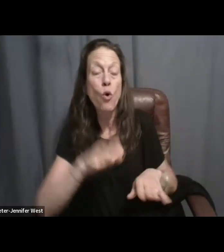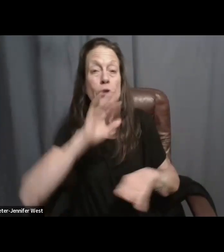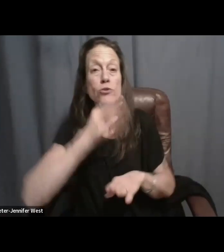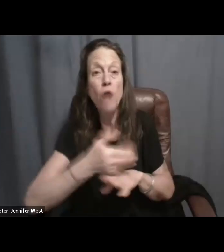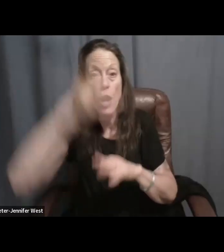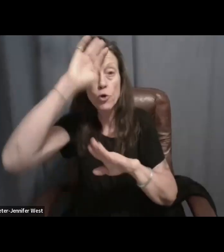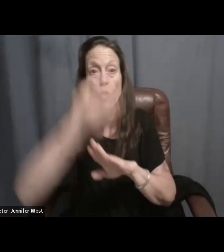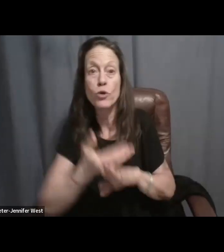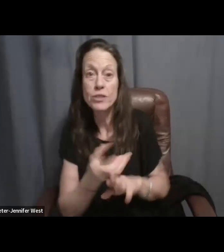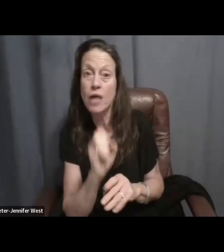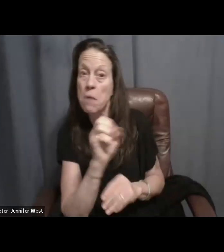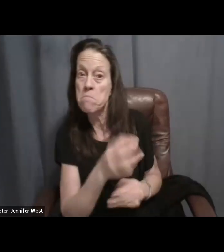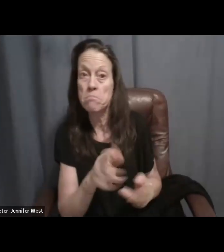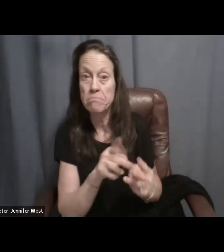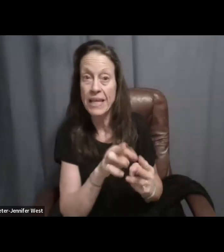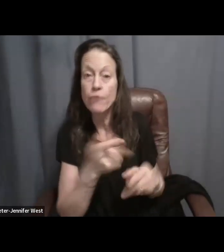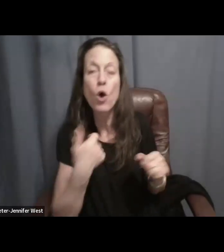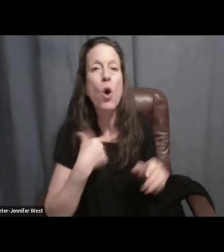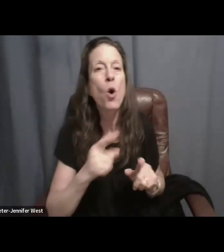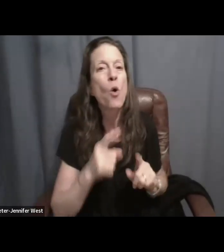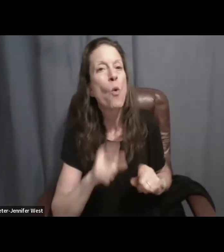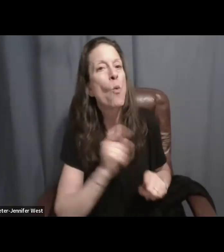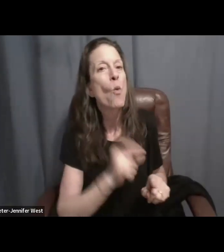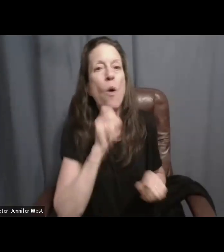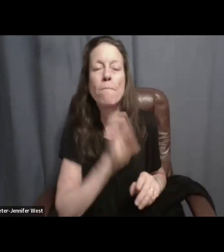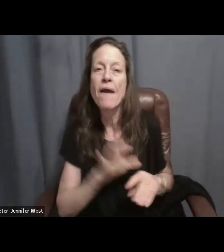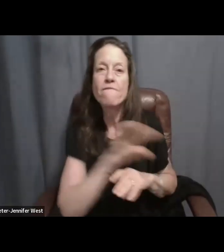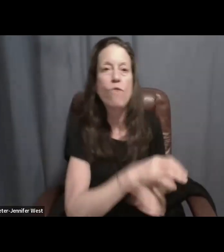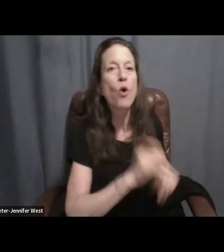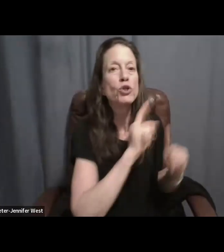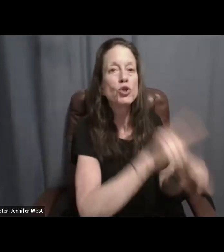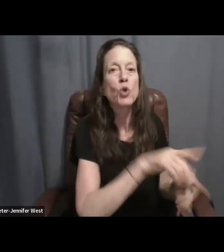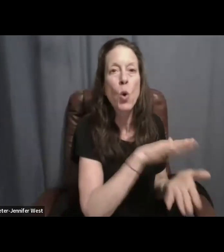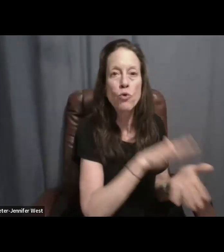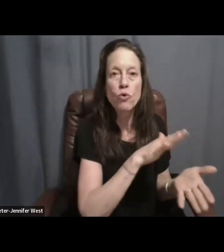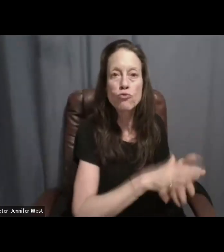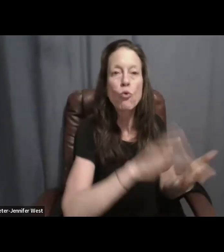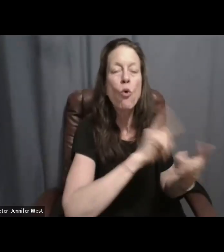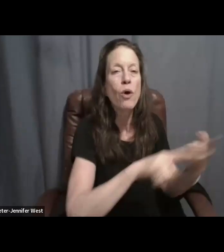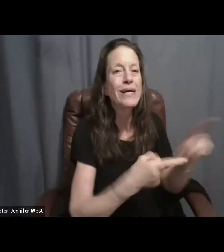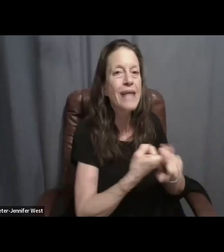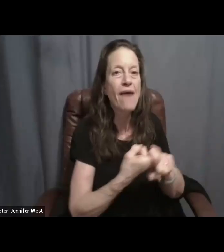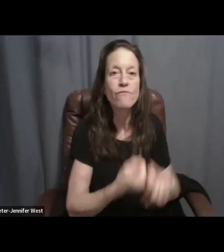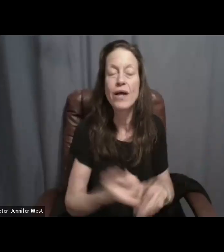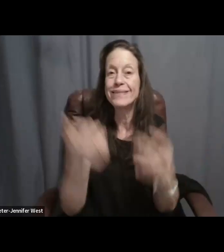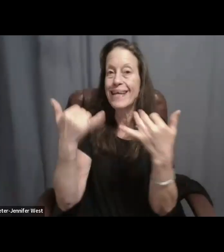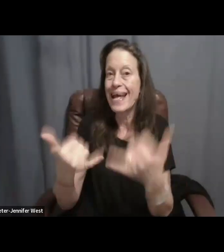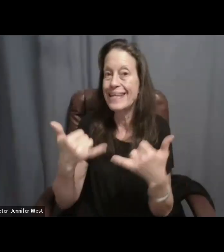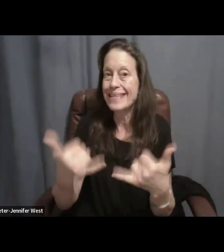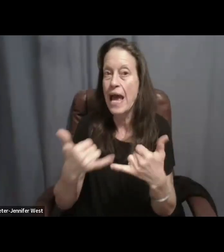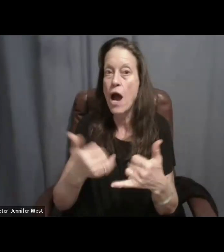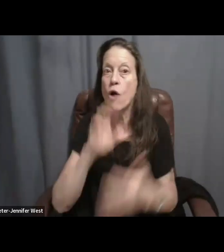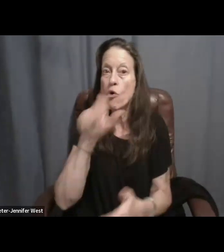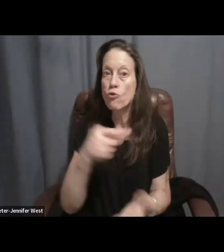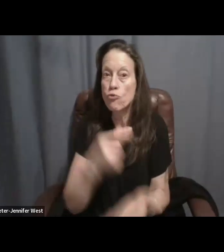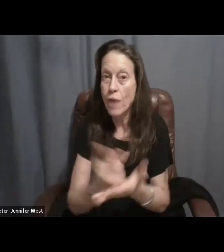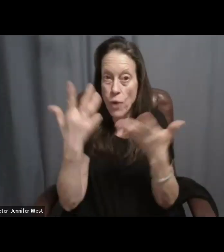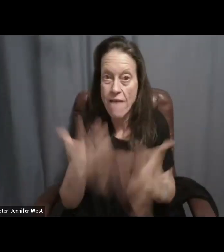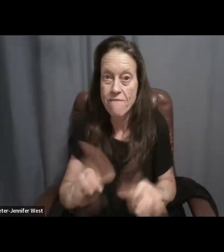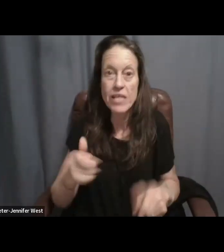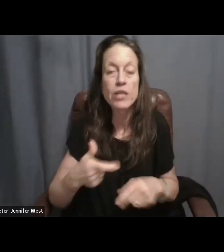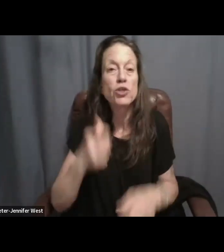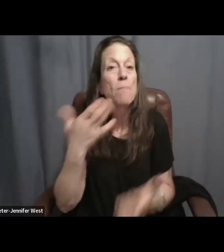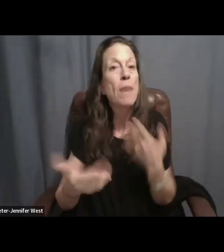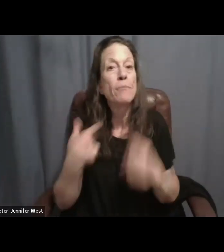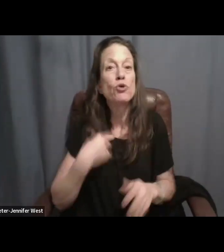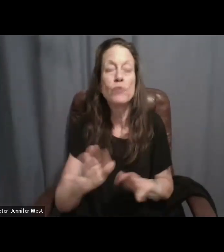with somebody liking somebody or not liking somebody. So just be aware that you may need, as a direct support person, or your